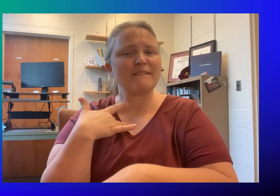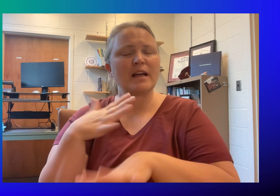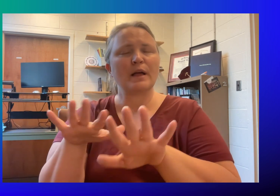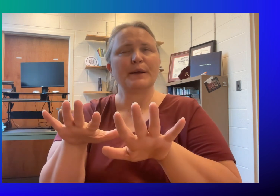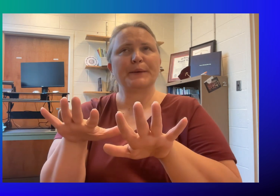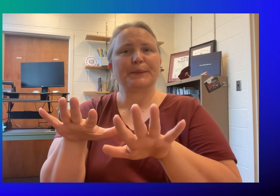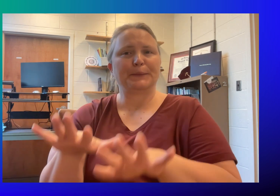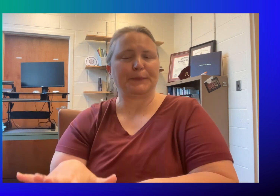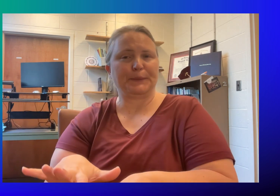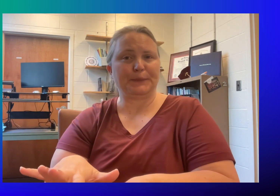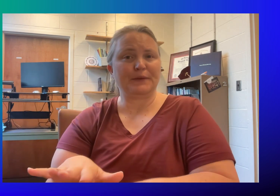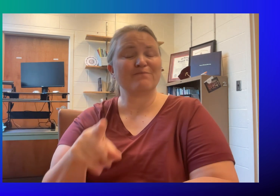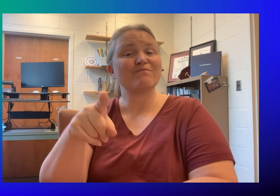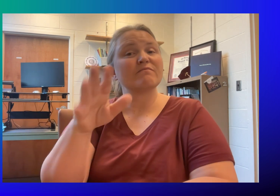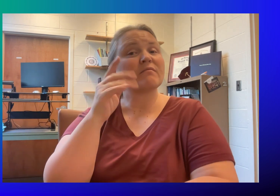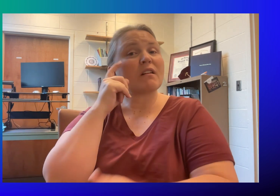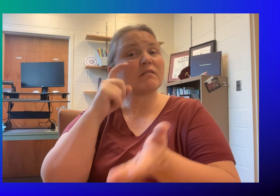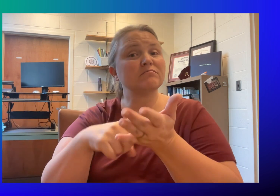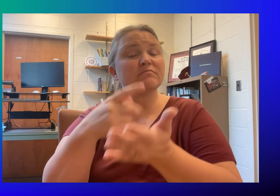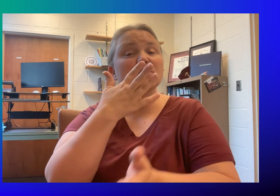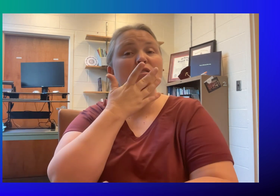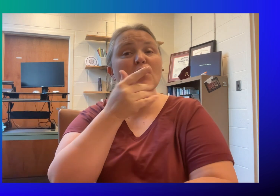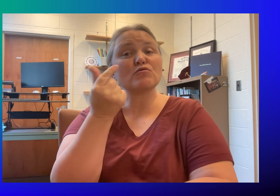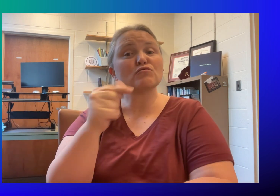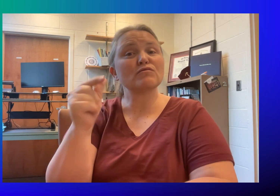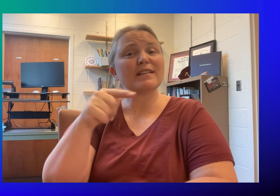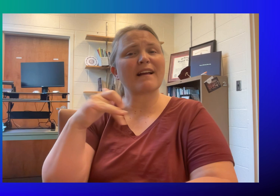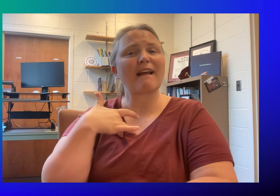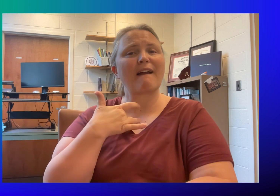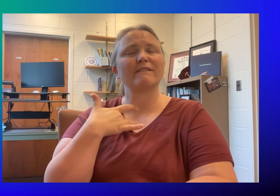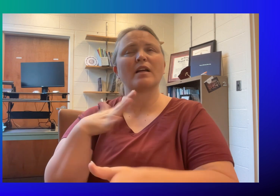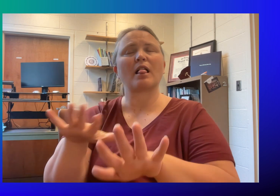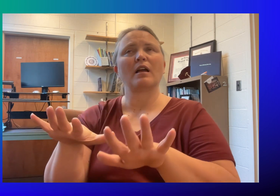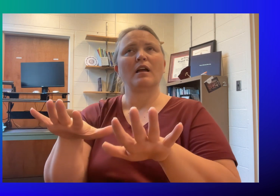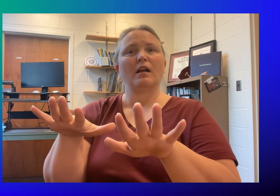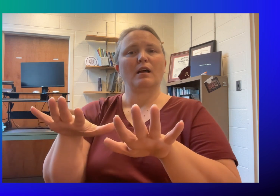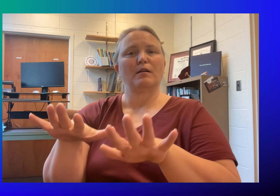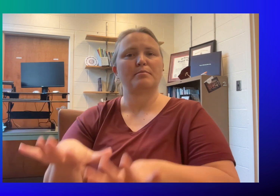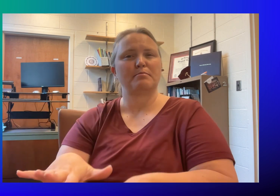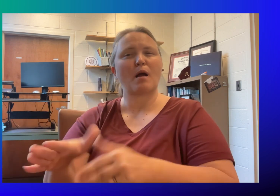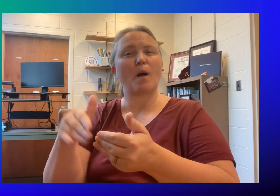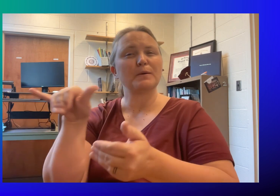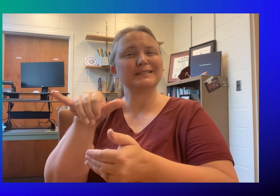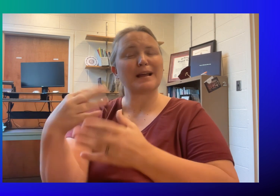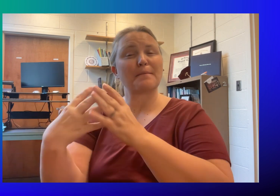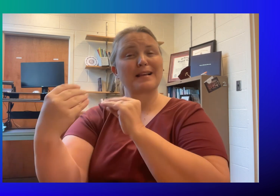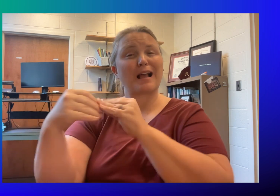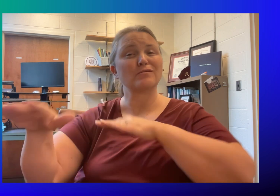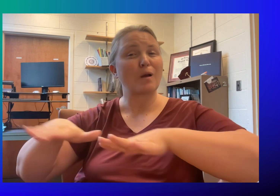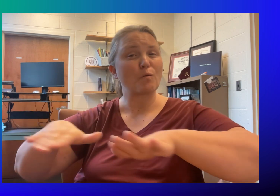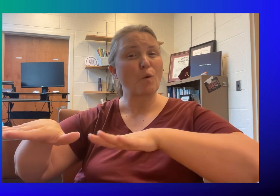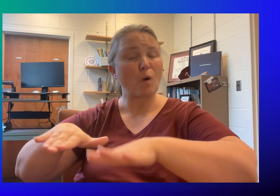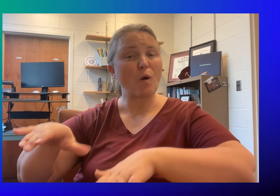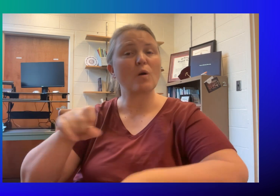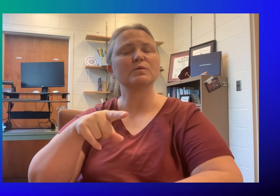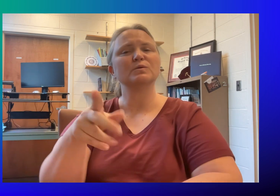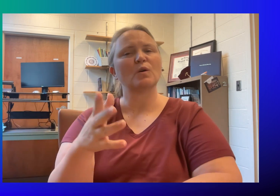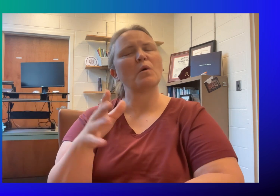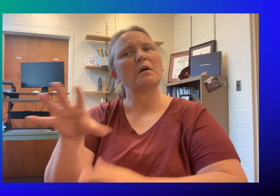some calming experience to a space. Even looking at the color green can help you feel more grounded, almost as if going outside. So I recommend